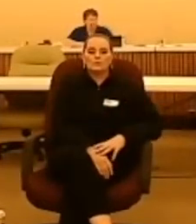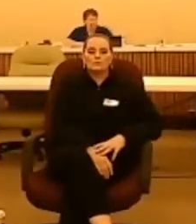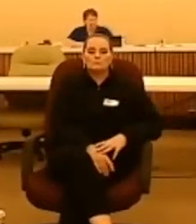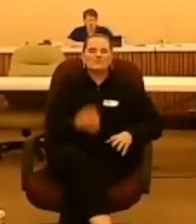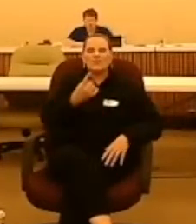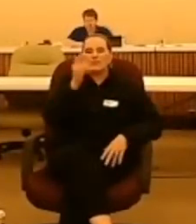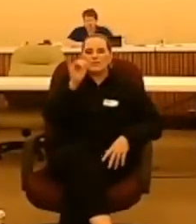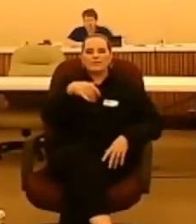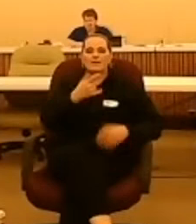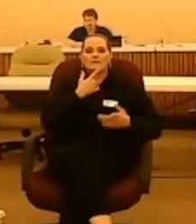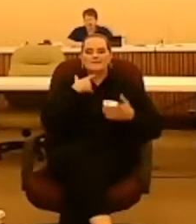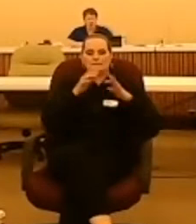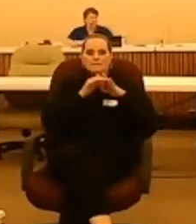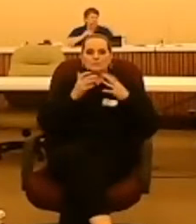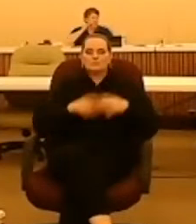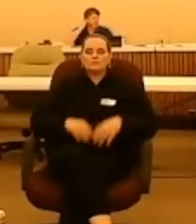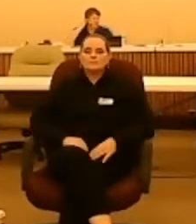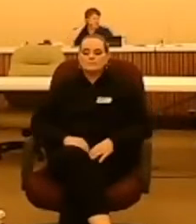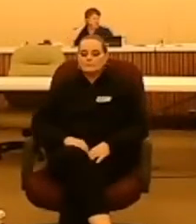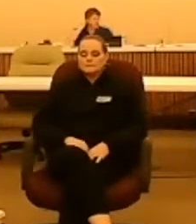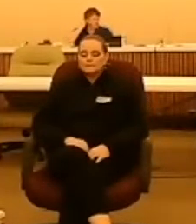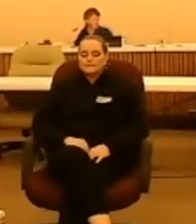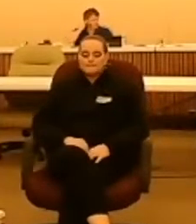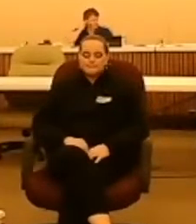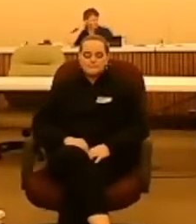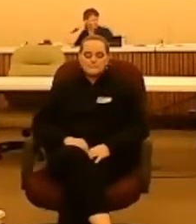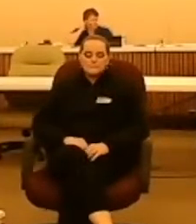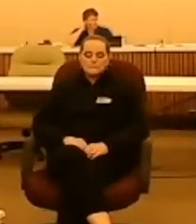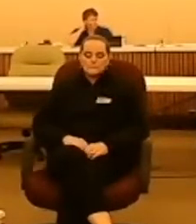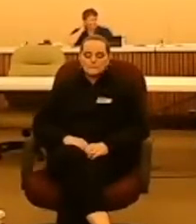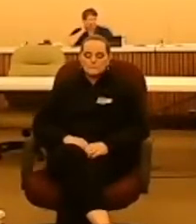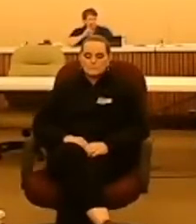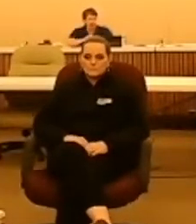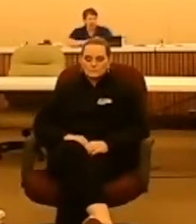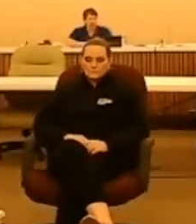that. Okay.